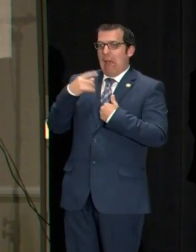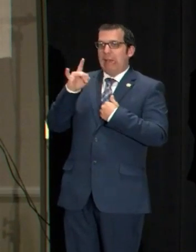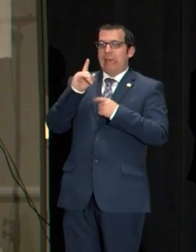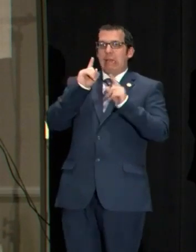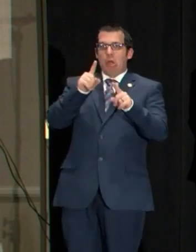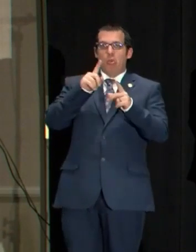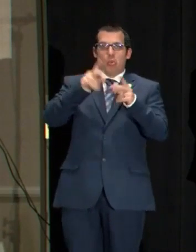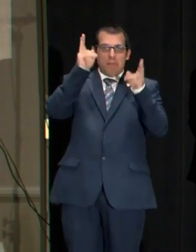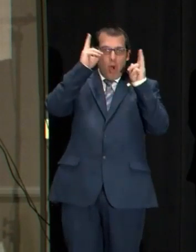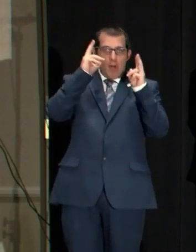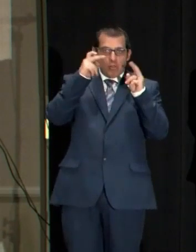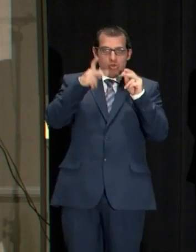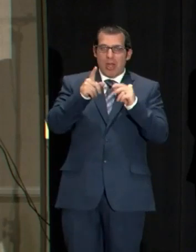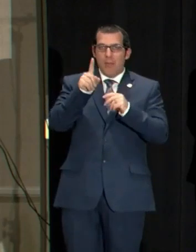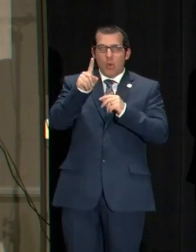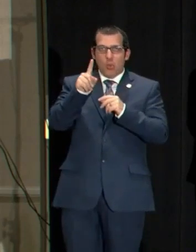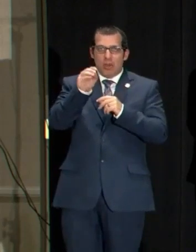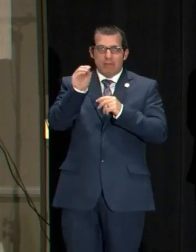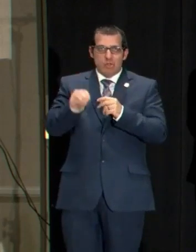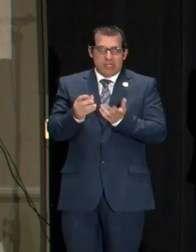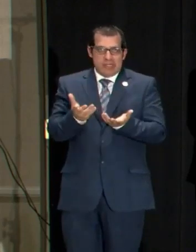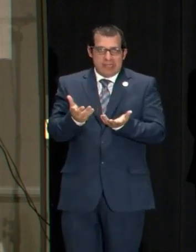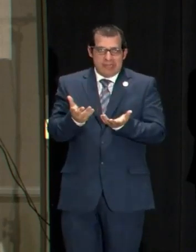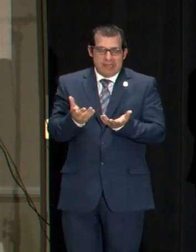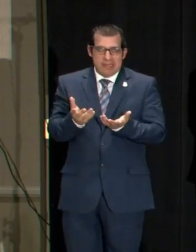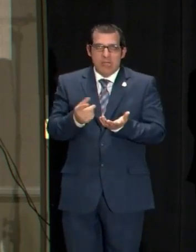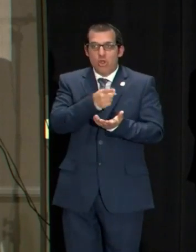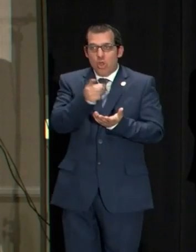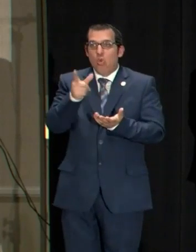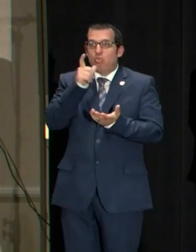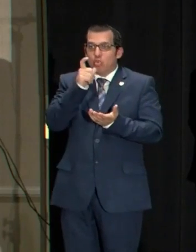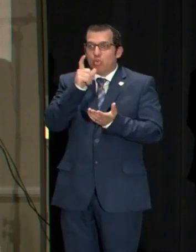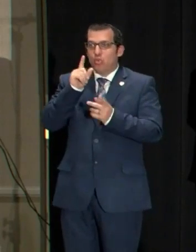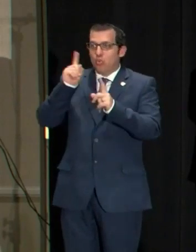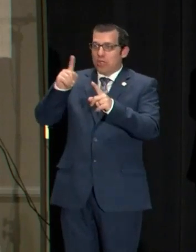2 weeks are 1%. Those who have gone to a church service have been